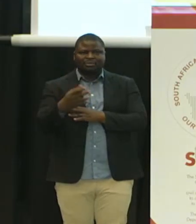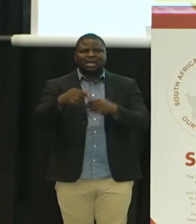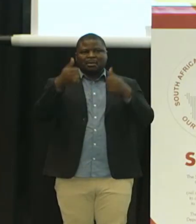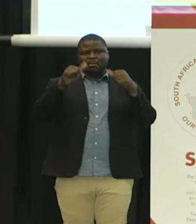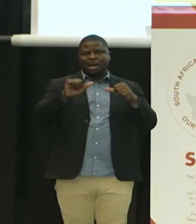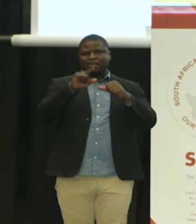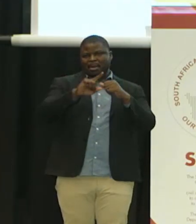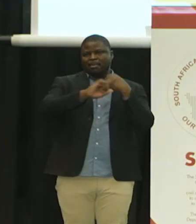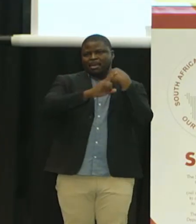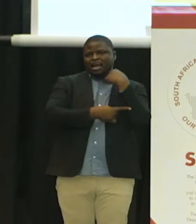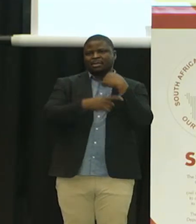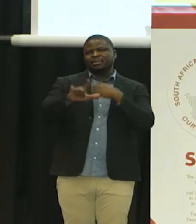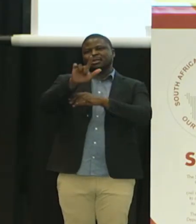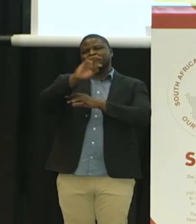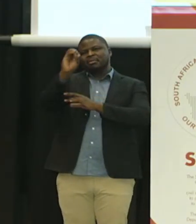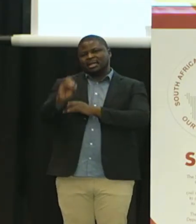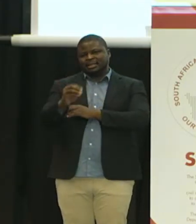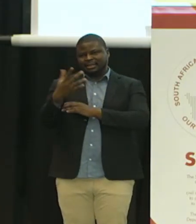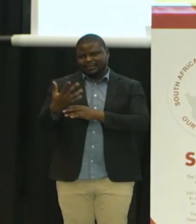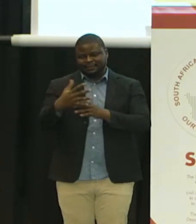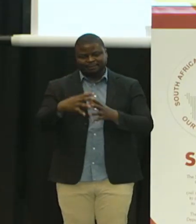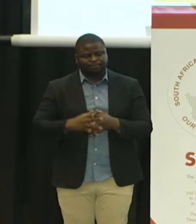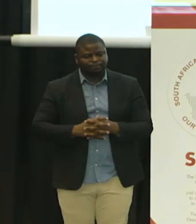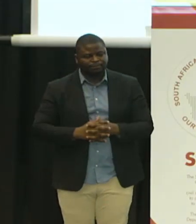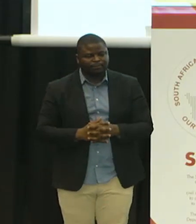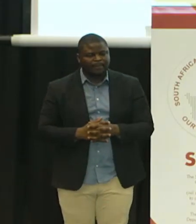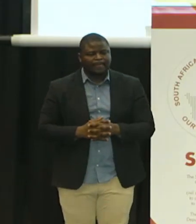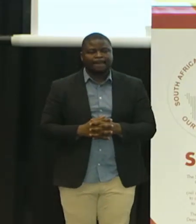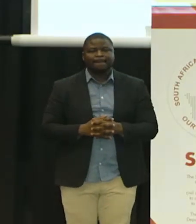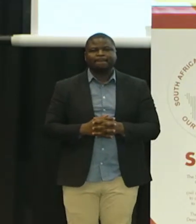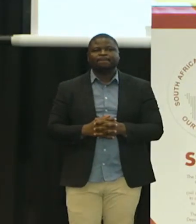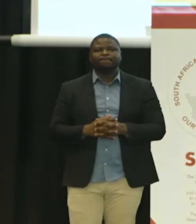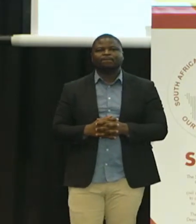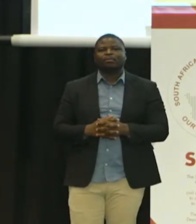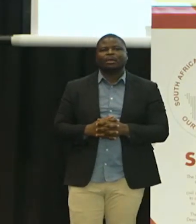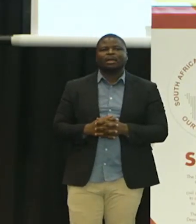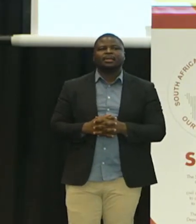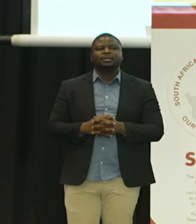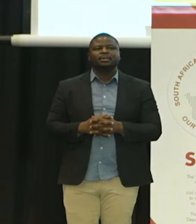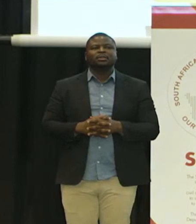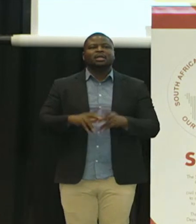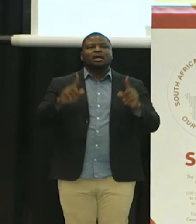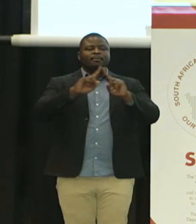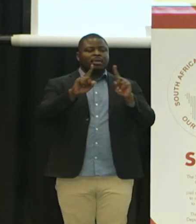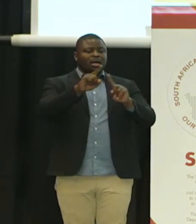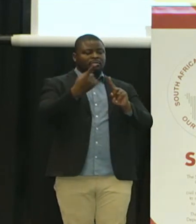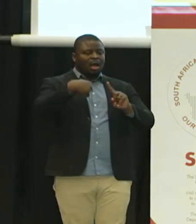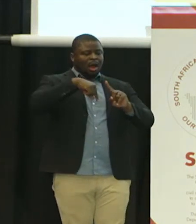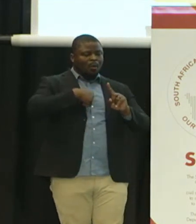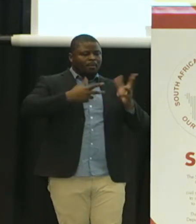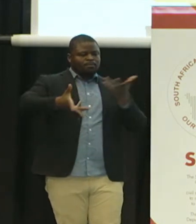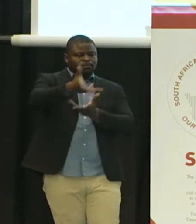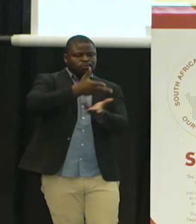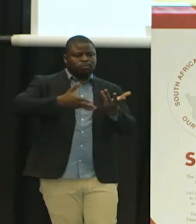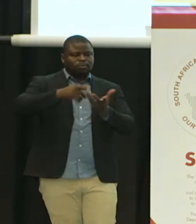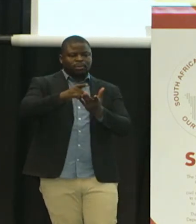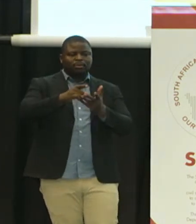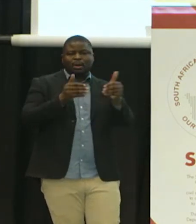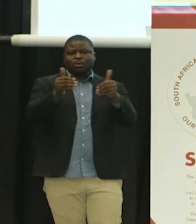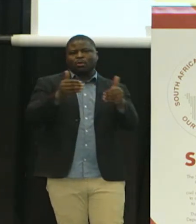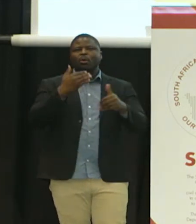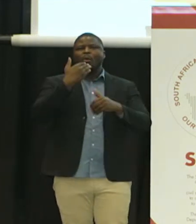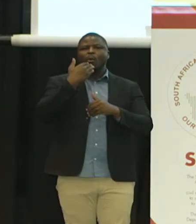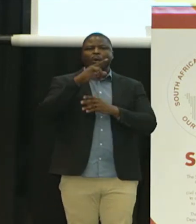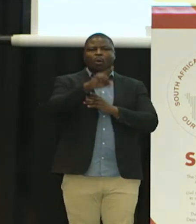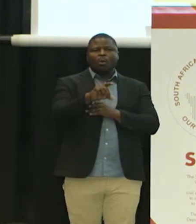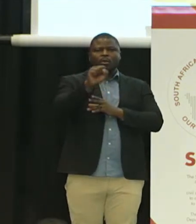So our key population program in the country is coordinated by SANAC, but implemented obviously by key departments,